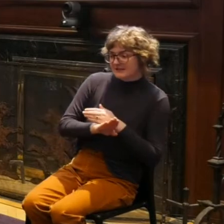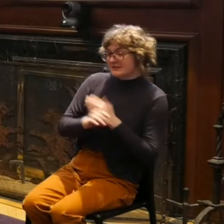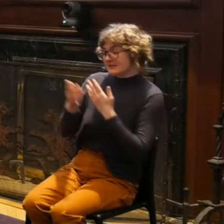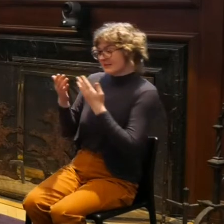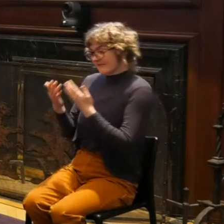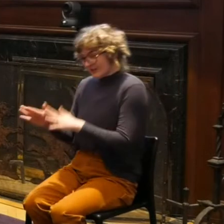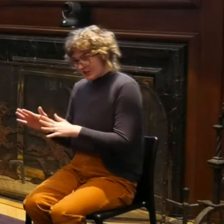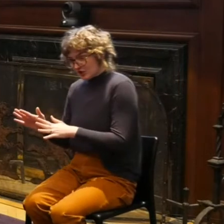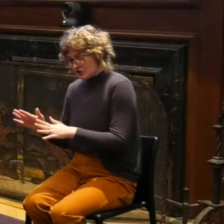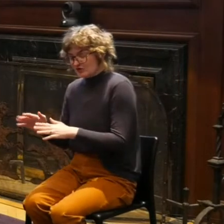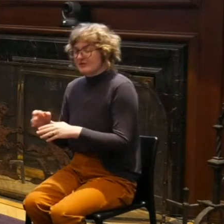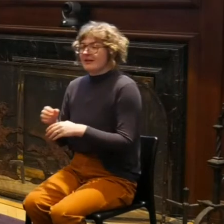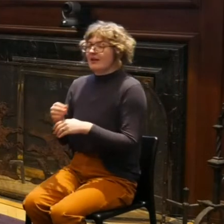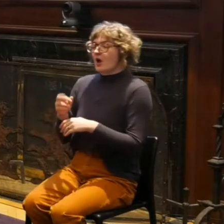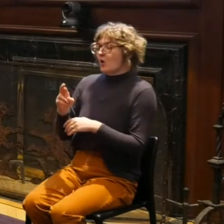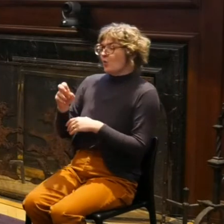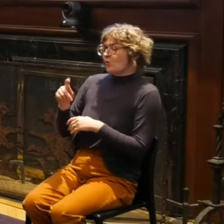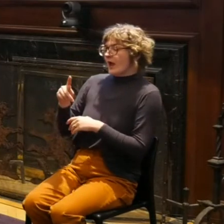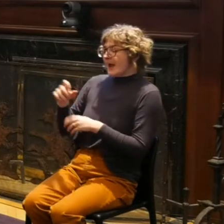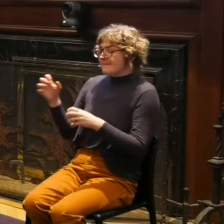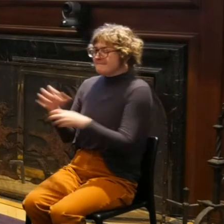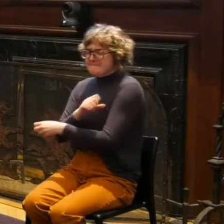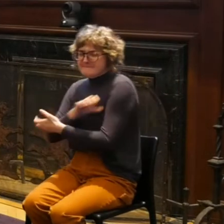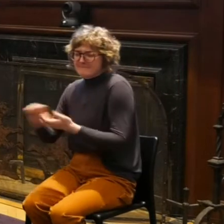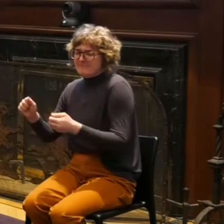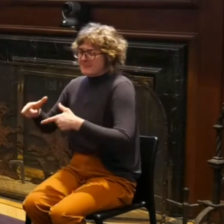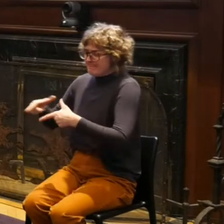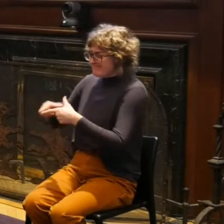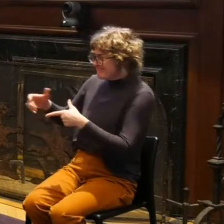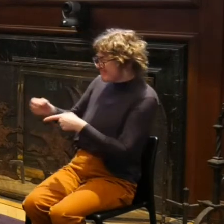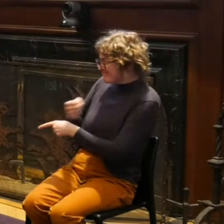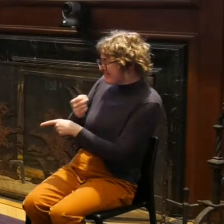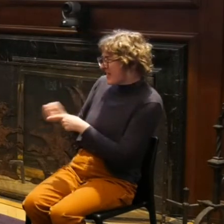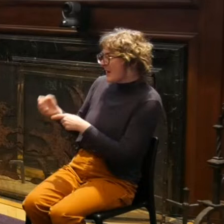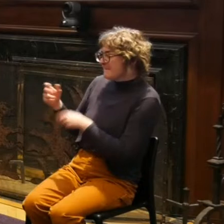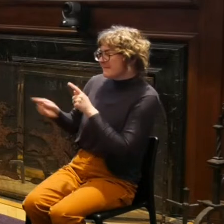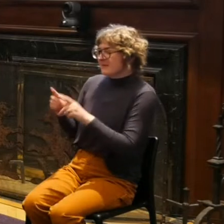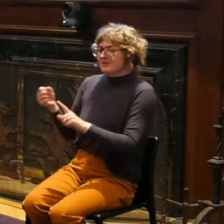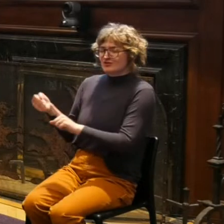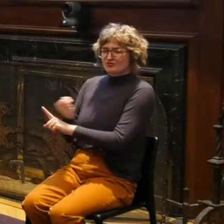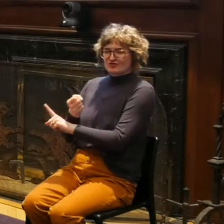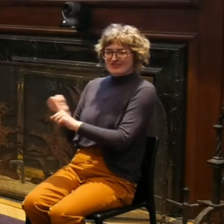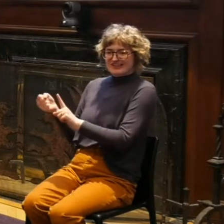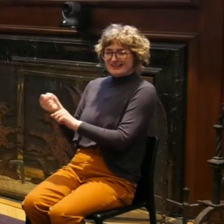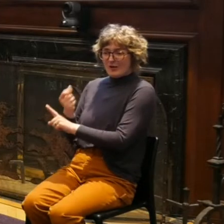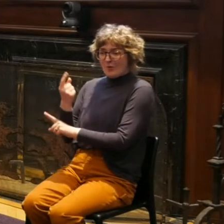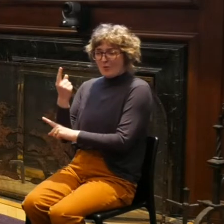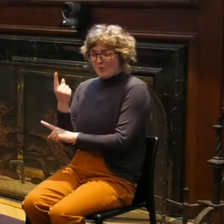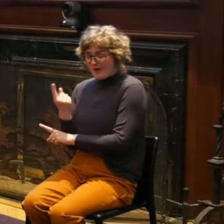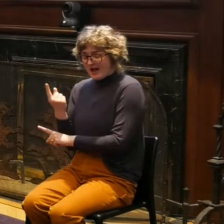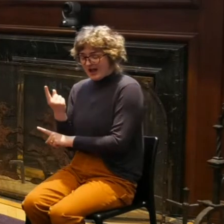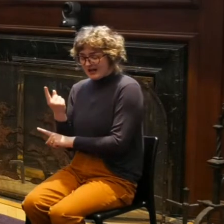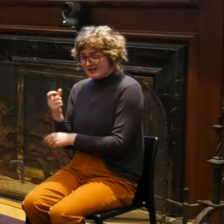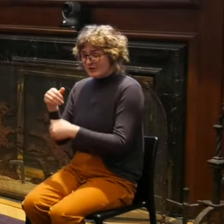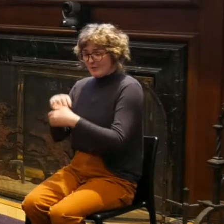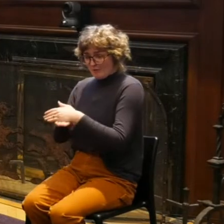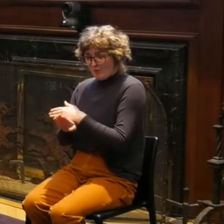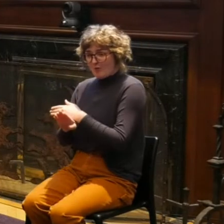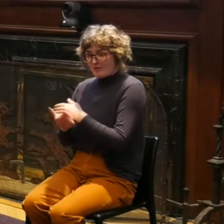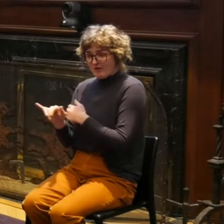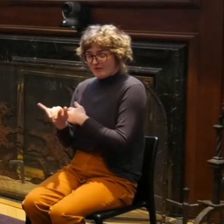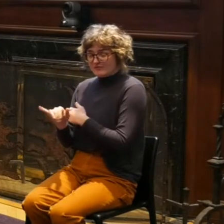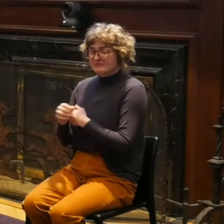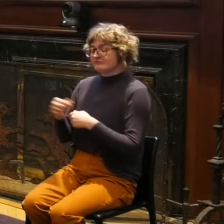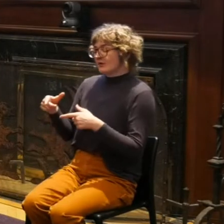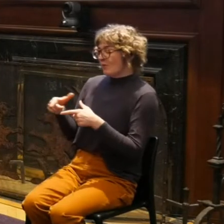gets ripped and raped and torn, and it heals from others' mistreatment, even from ones where they were born.